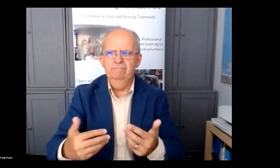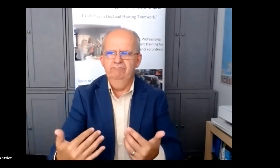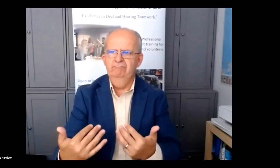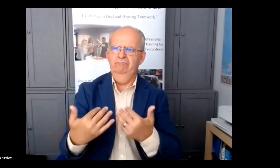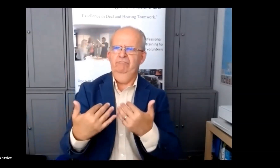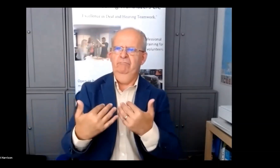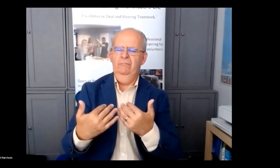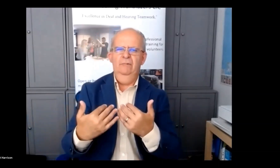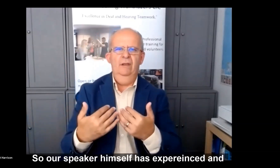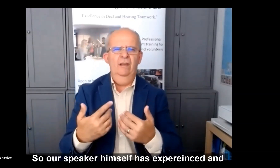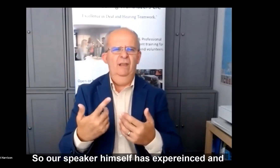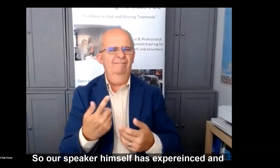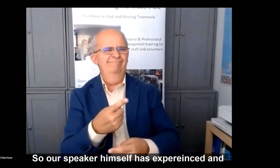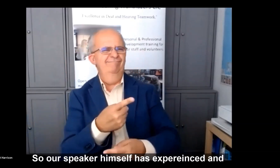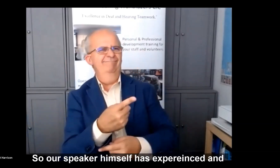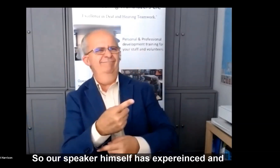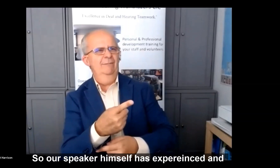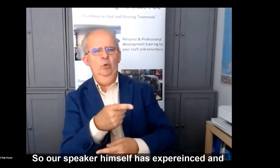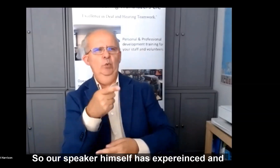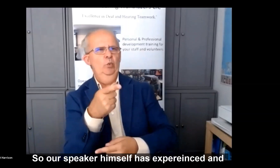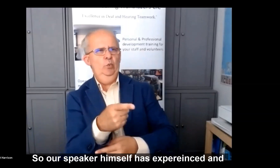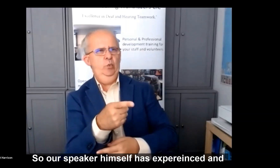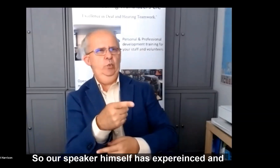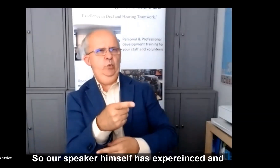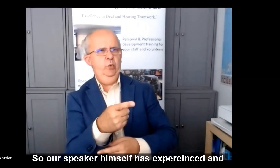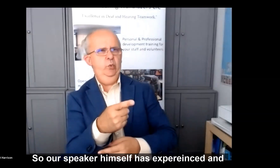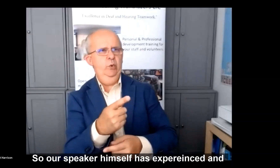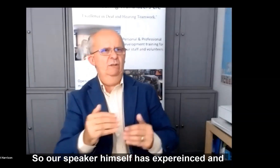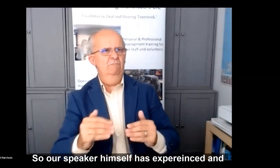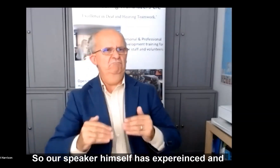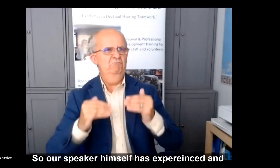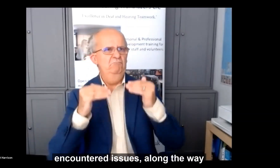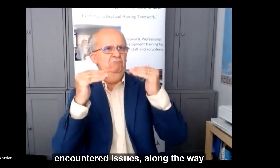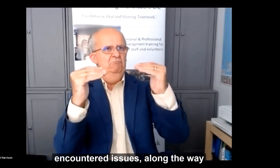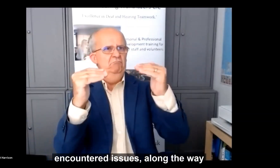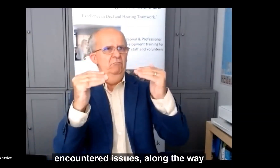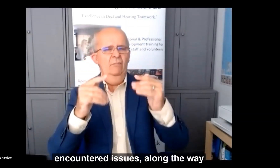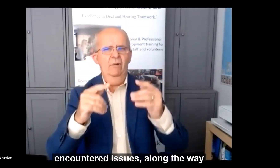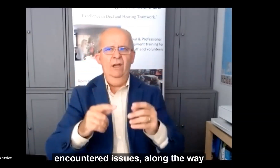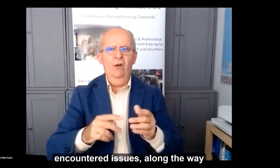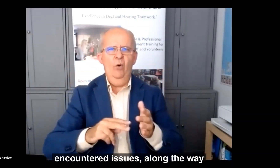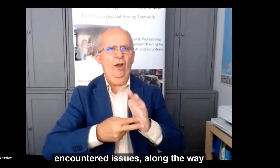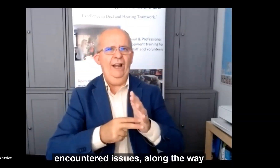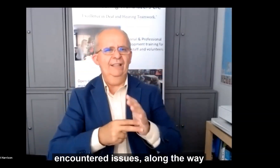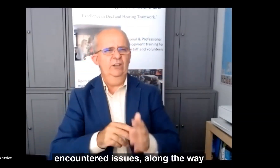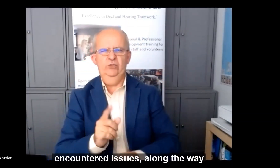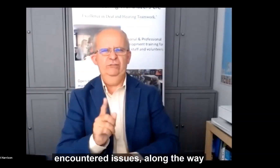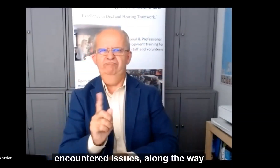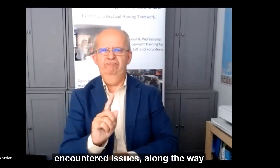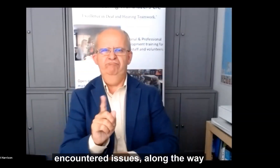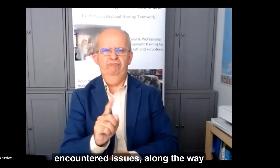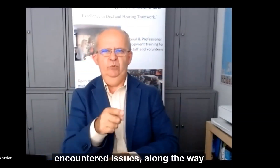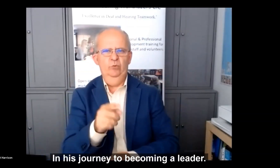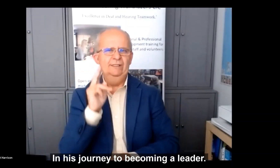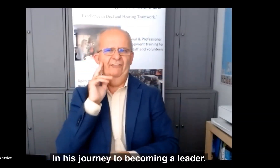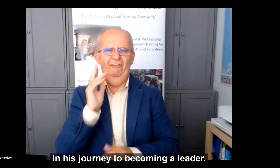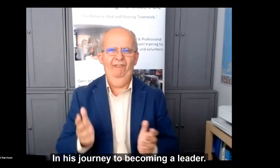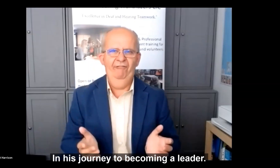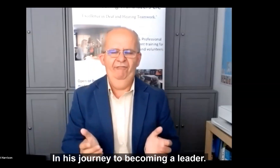So our speaker himself has experienced and encountered issues along the way on his journey to becoming